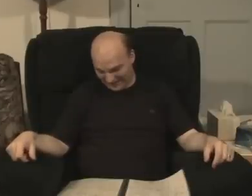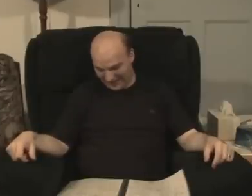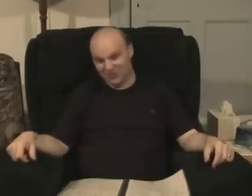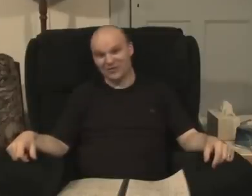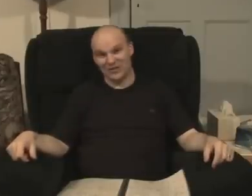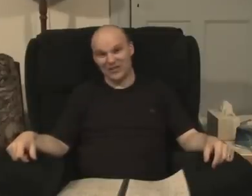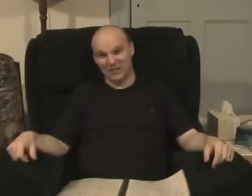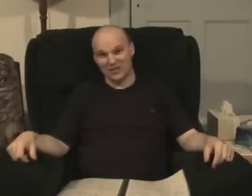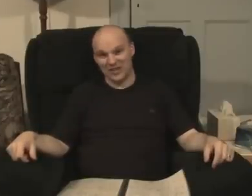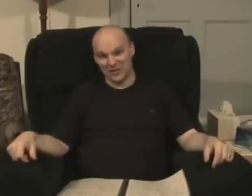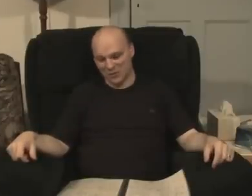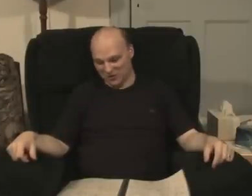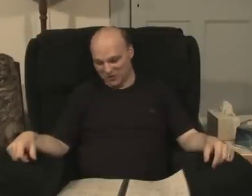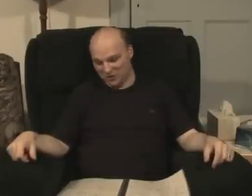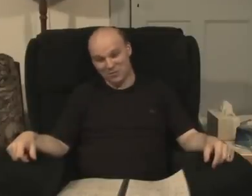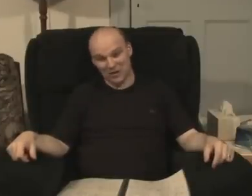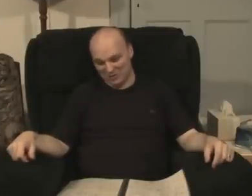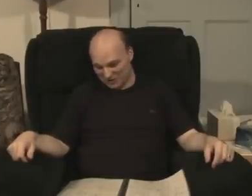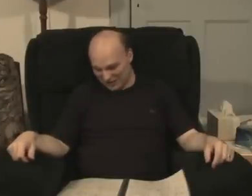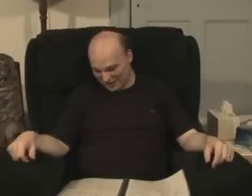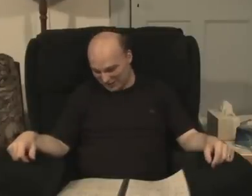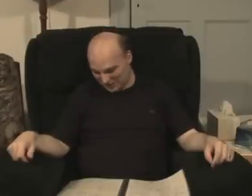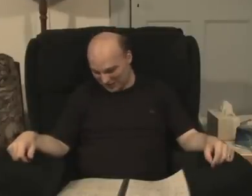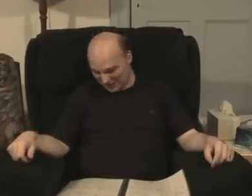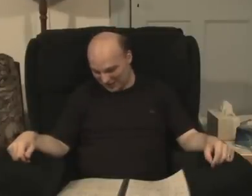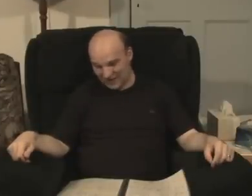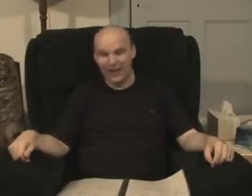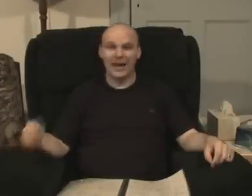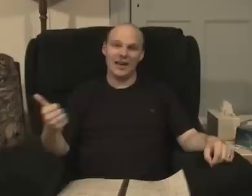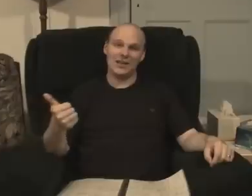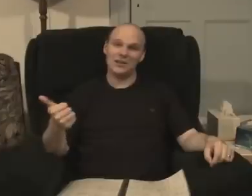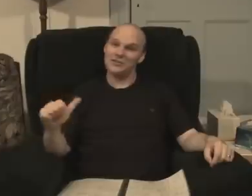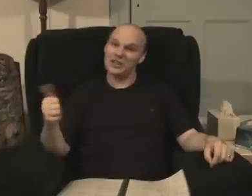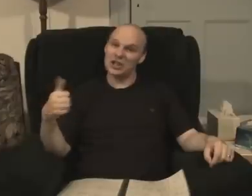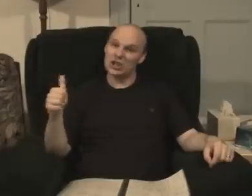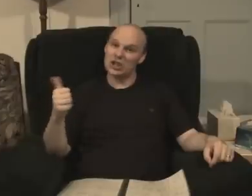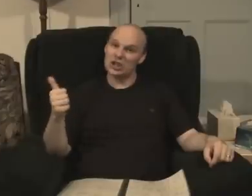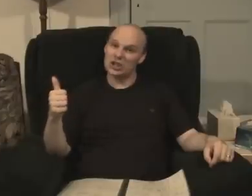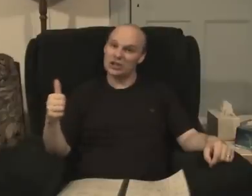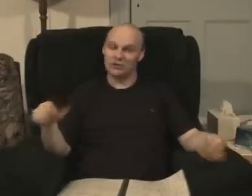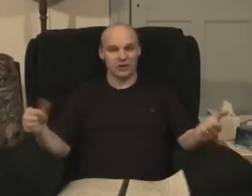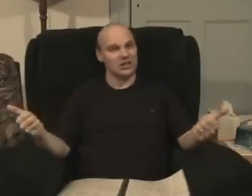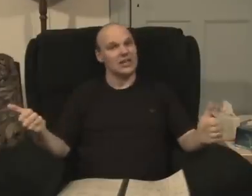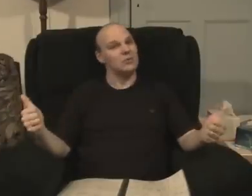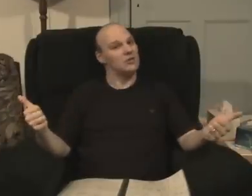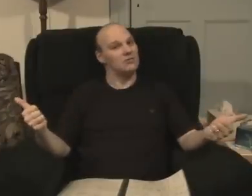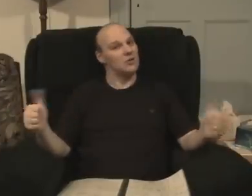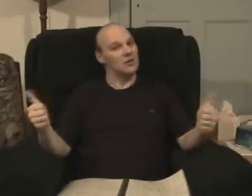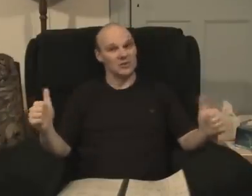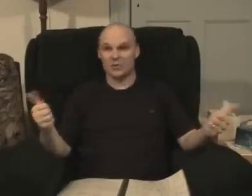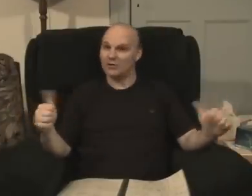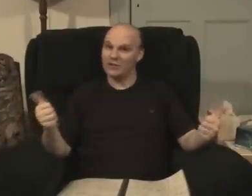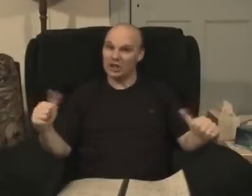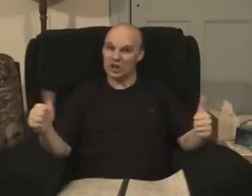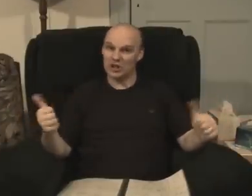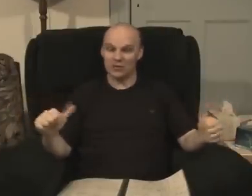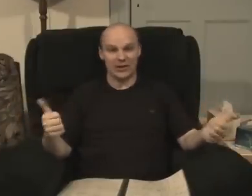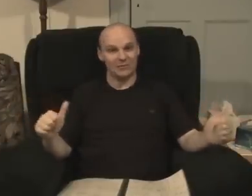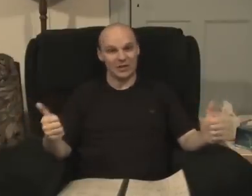That was the first thing that was said in the course as soon as money was said anyway. And finish. Of course you can say with two thumbs as well, finish, to